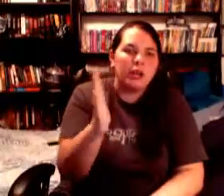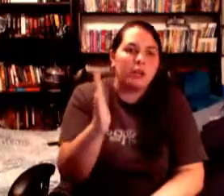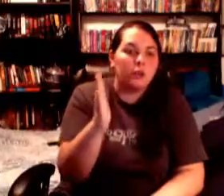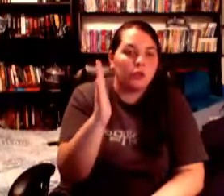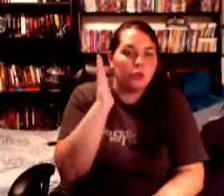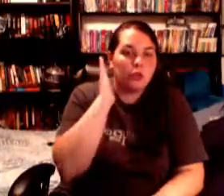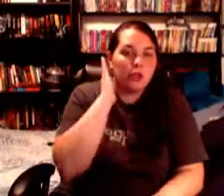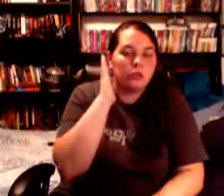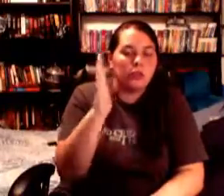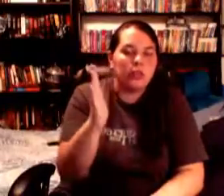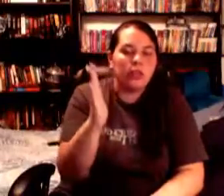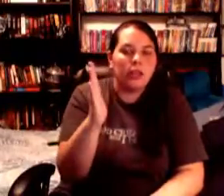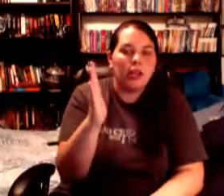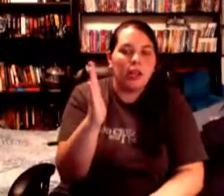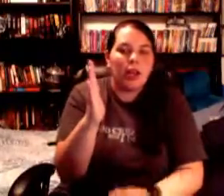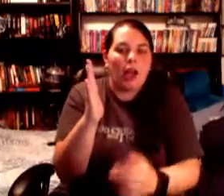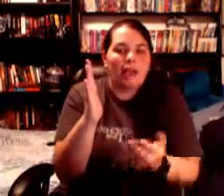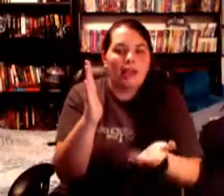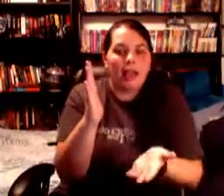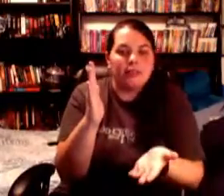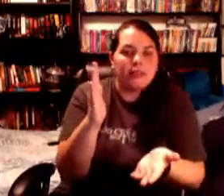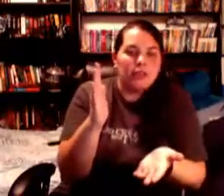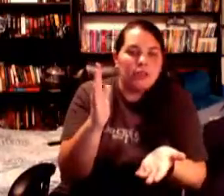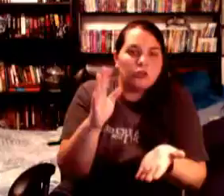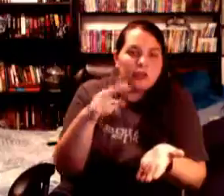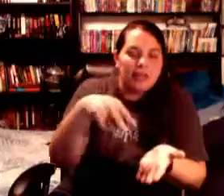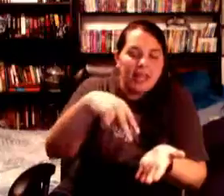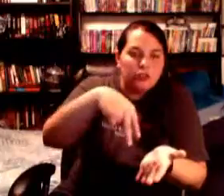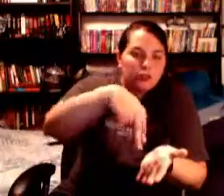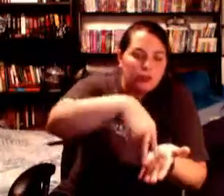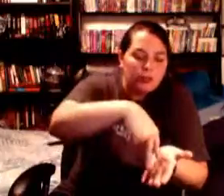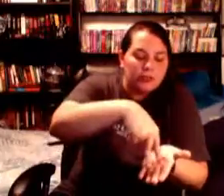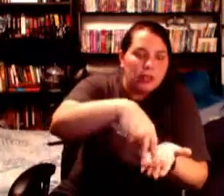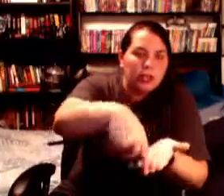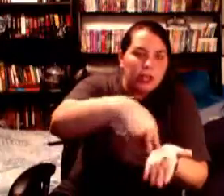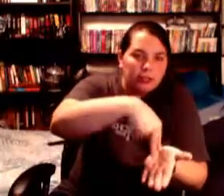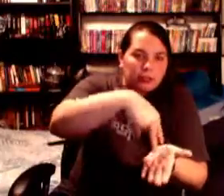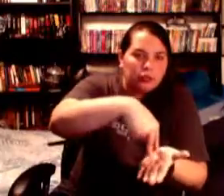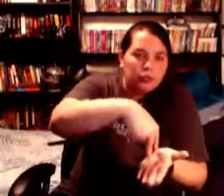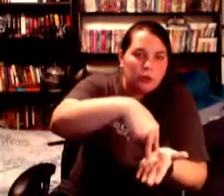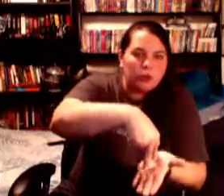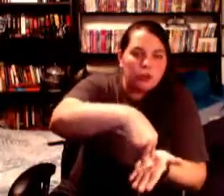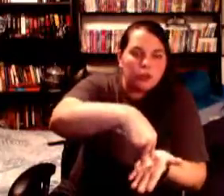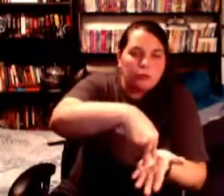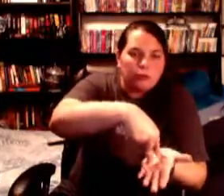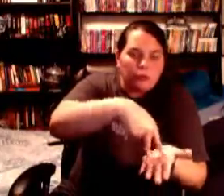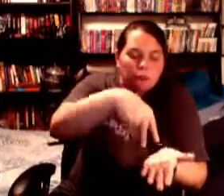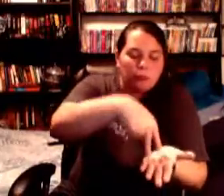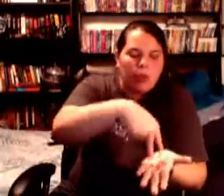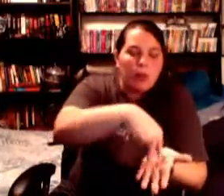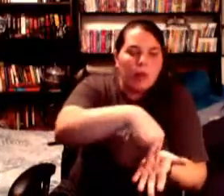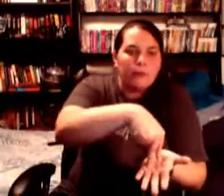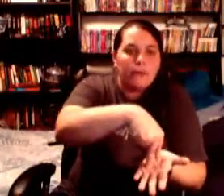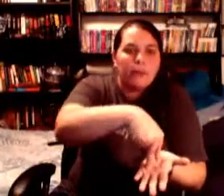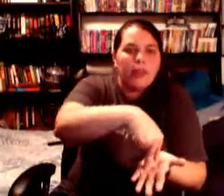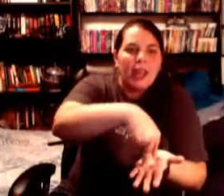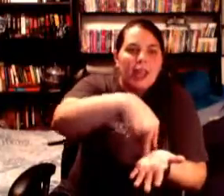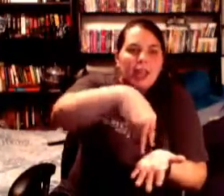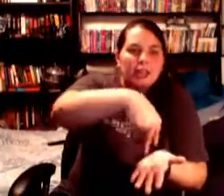would, which is will, ascend. So ascend, remember he's walking, so the person's on your palm up, and